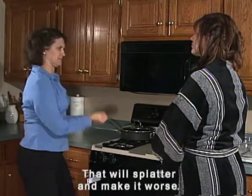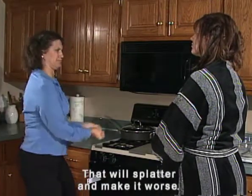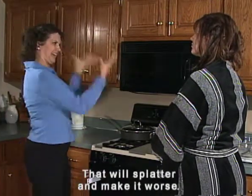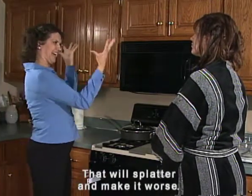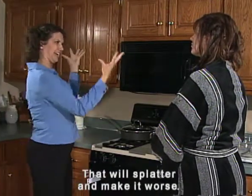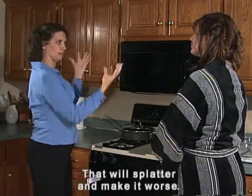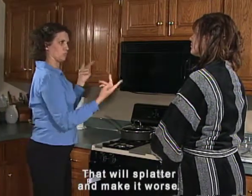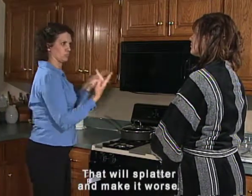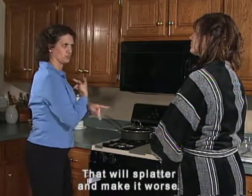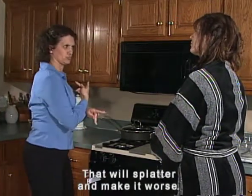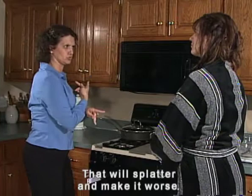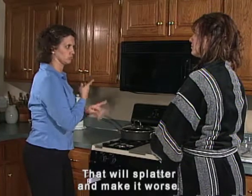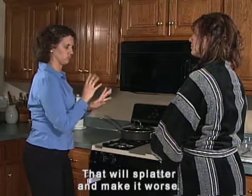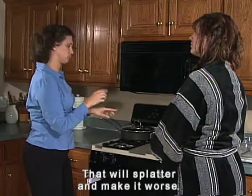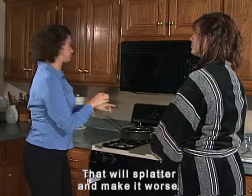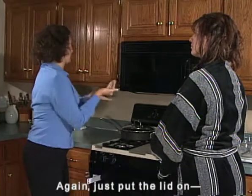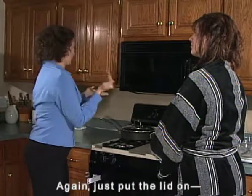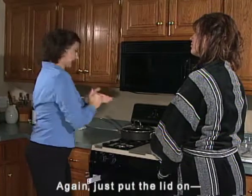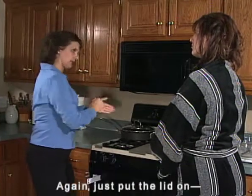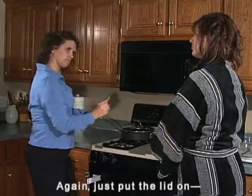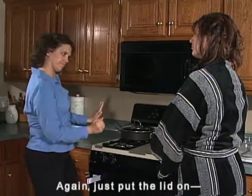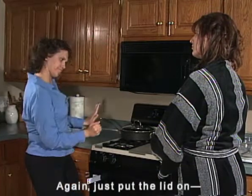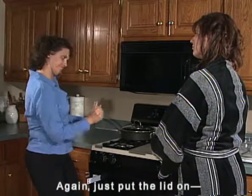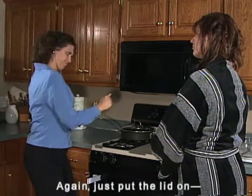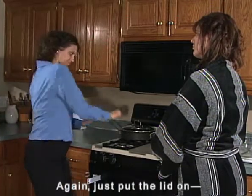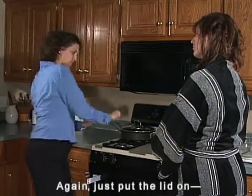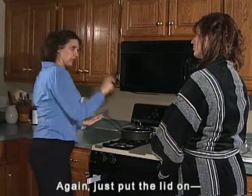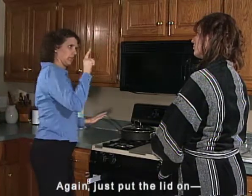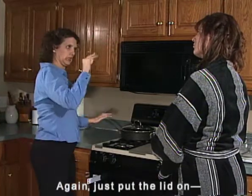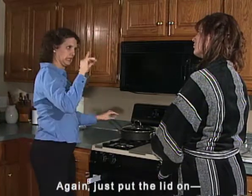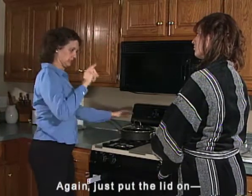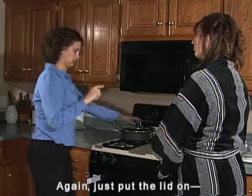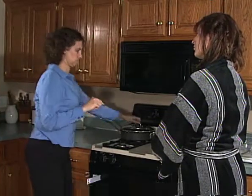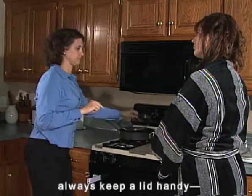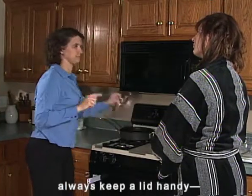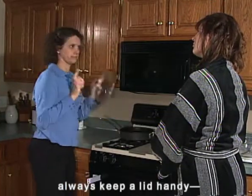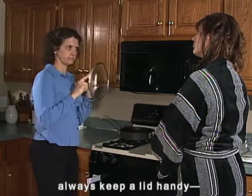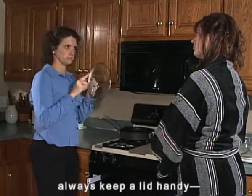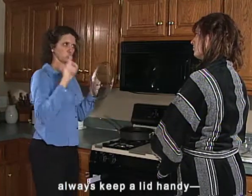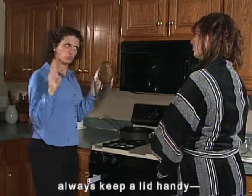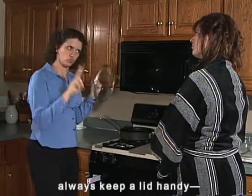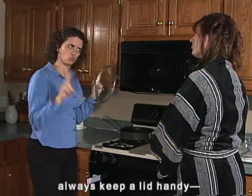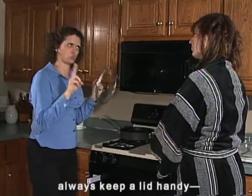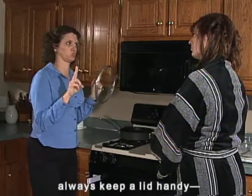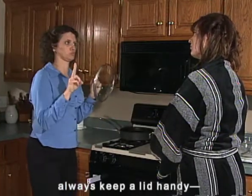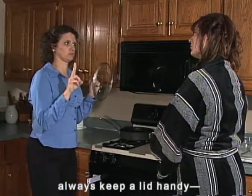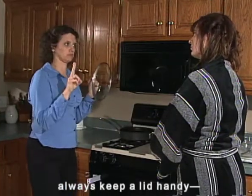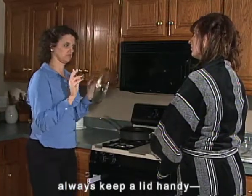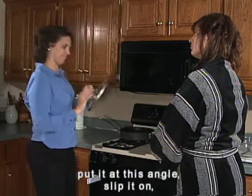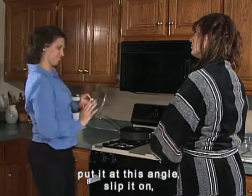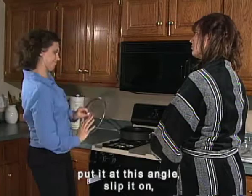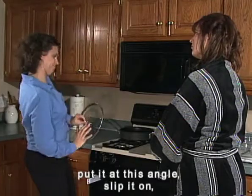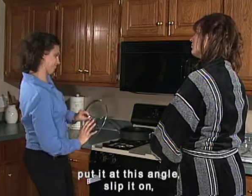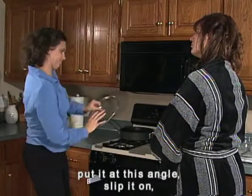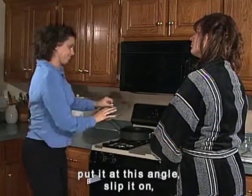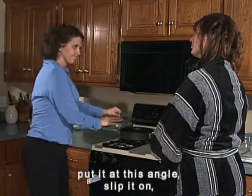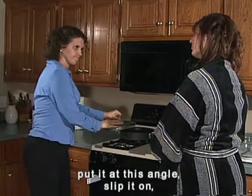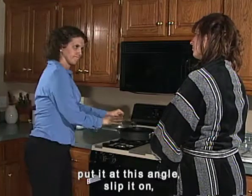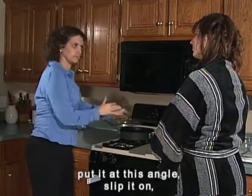will splatter and make it worse. Again, just put the lid on. Always keep a lid handy. Put it at this angle, slip it on,